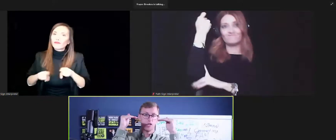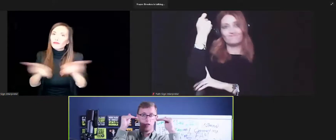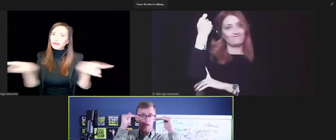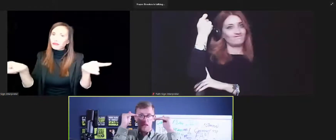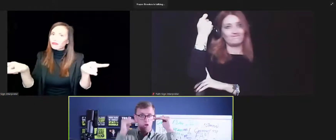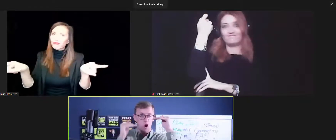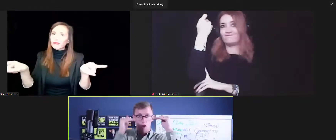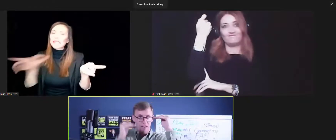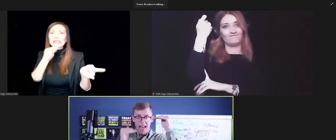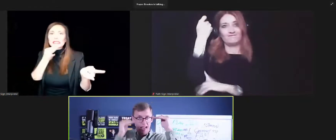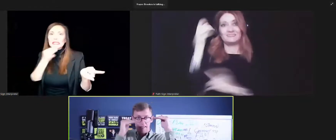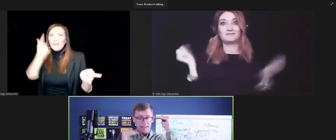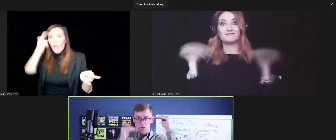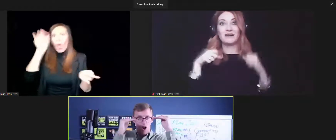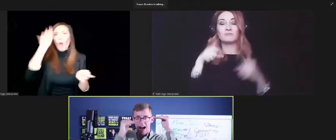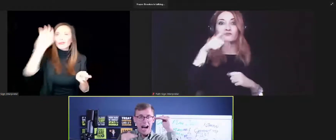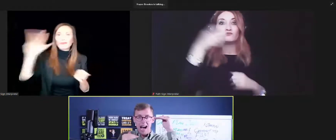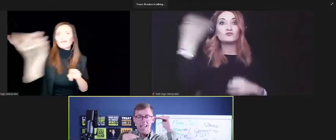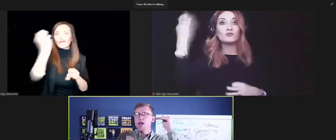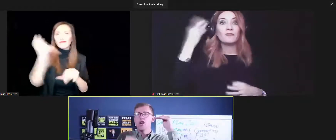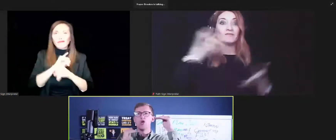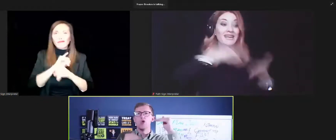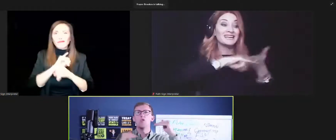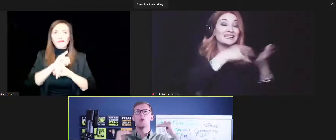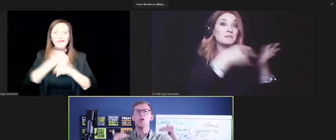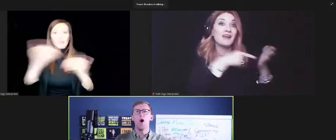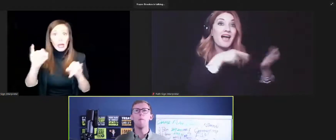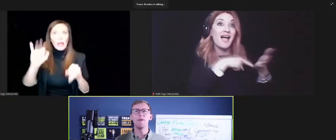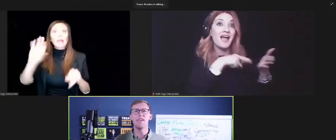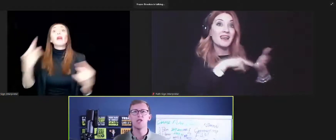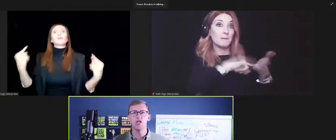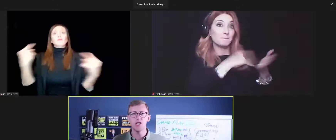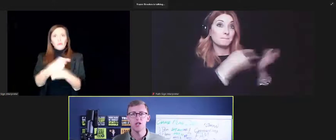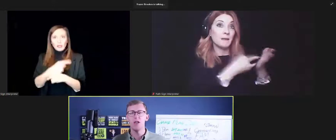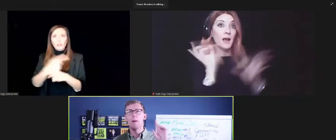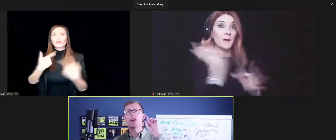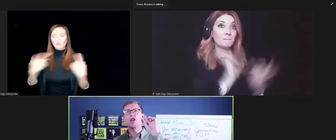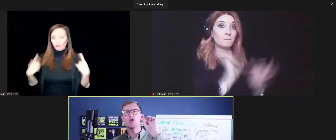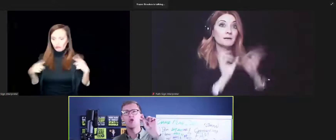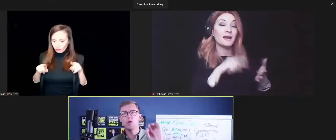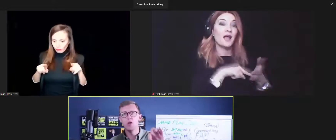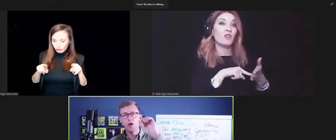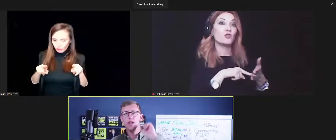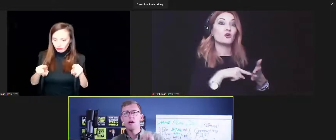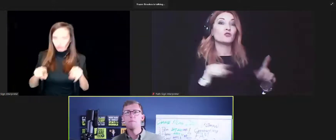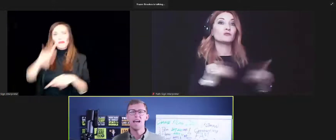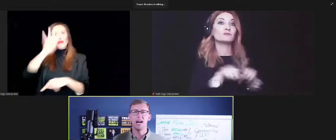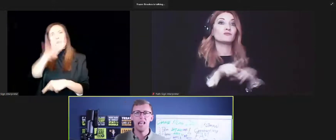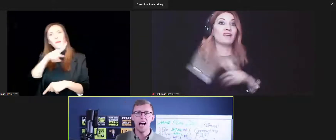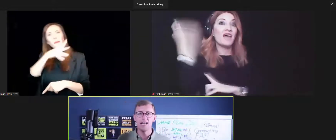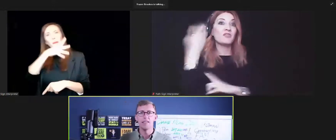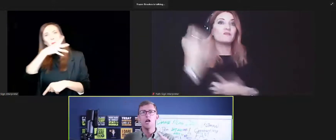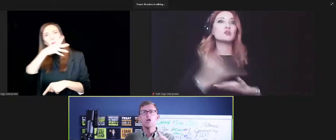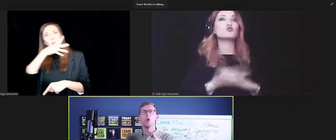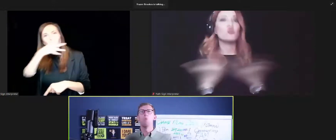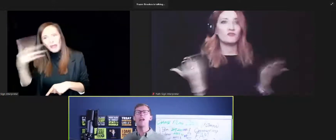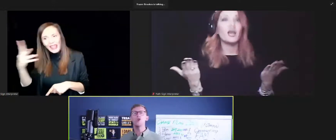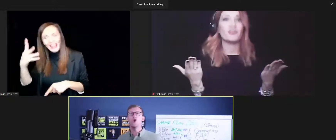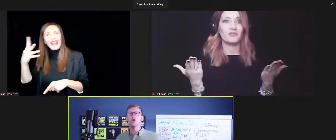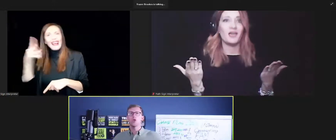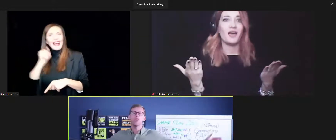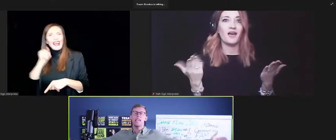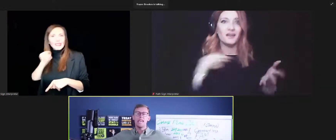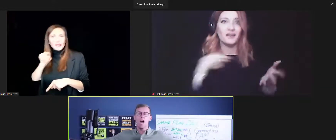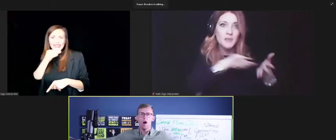is not there, it's not high, you will not be consistent because you will not be aligned. So when